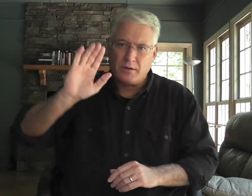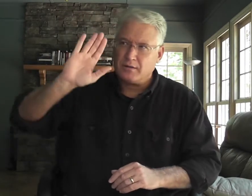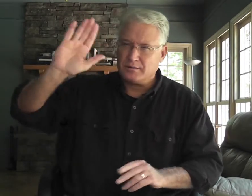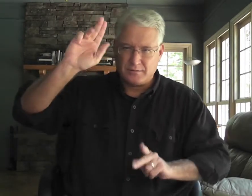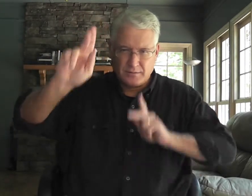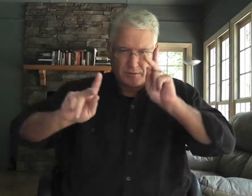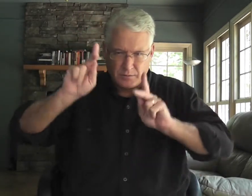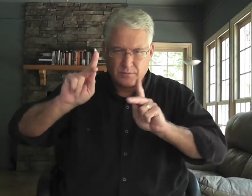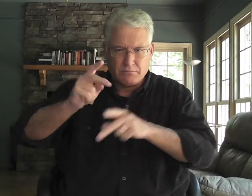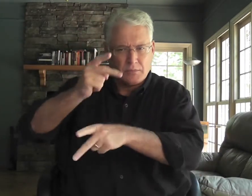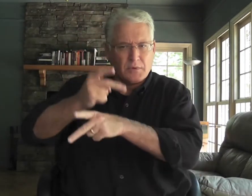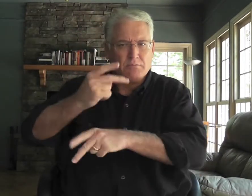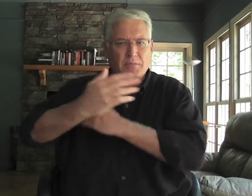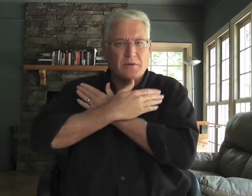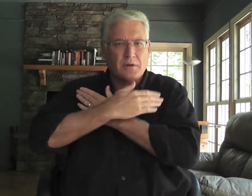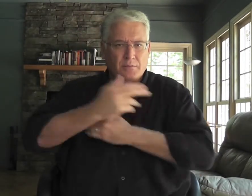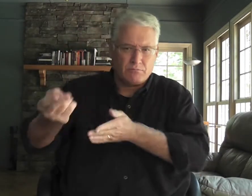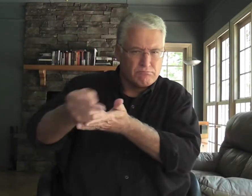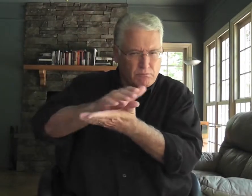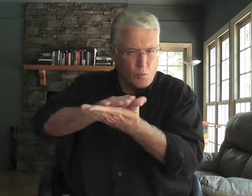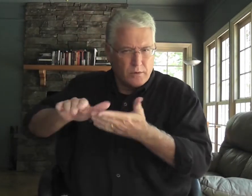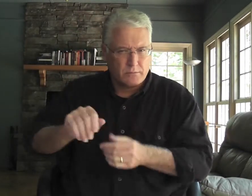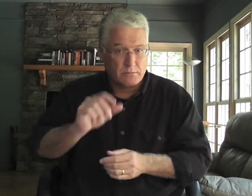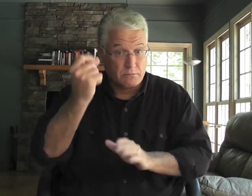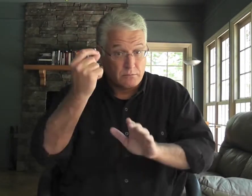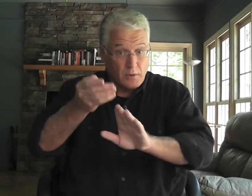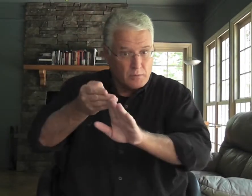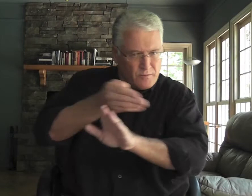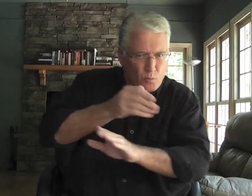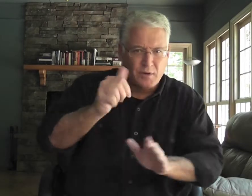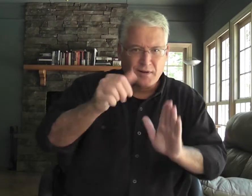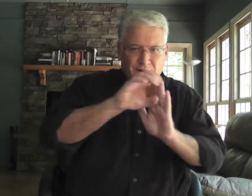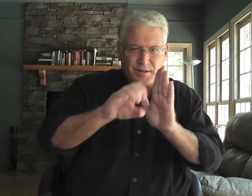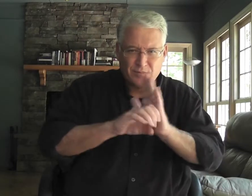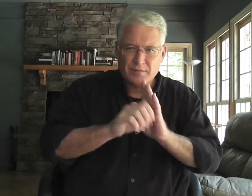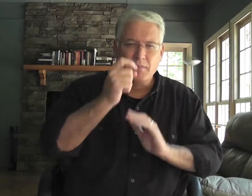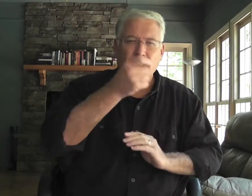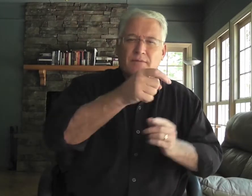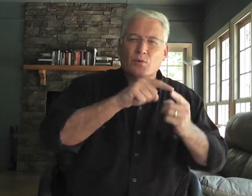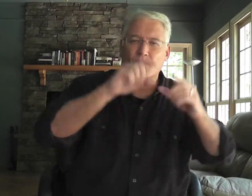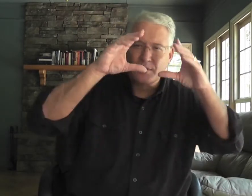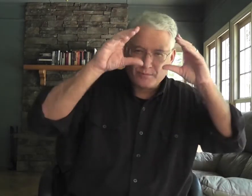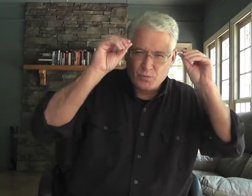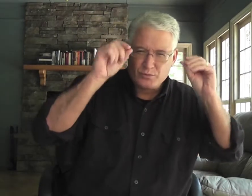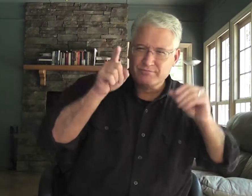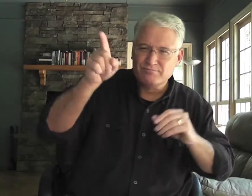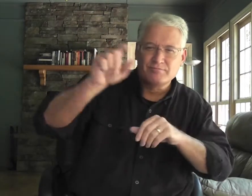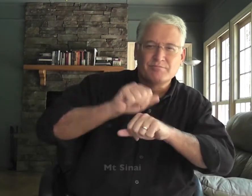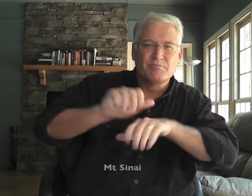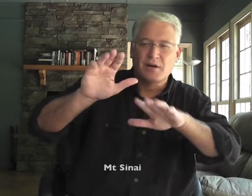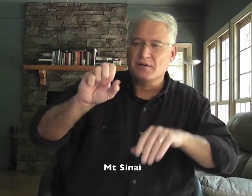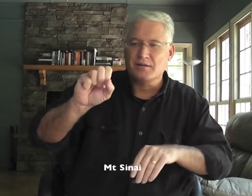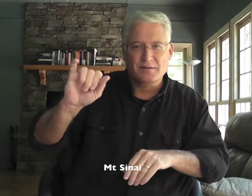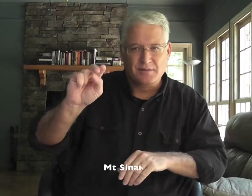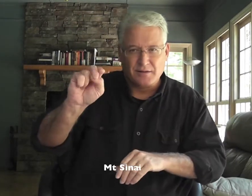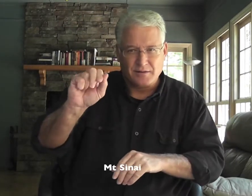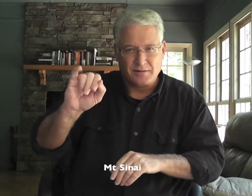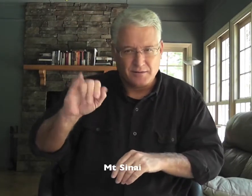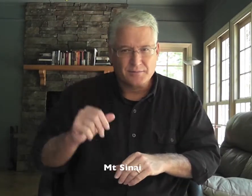that God made this commandment for the people to rest and keep the Sabbath holy before he gave the Ten Commandments to Moses on